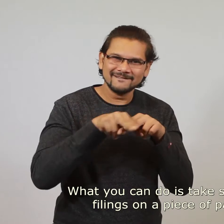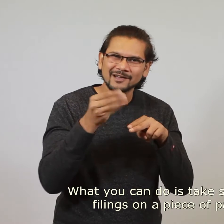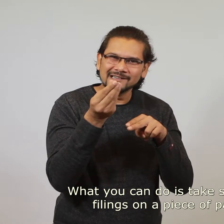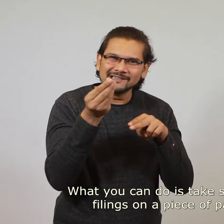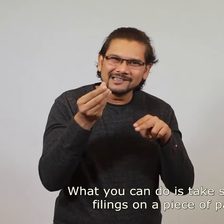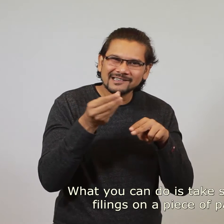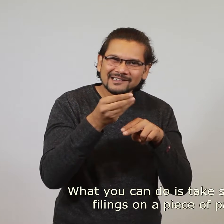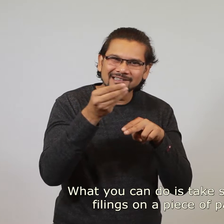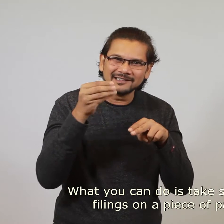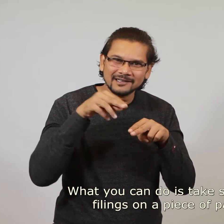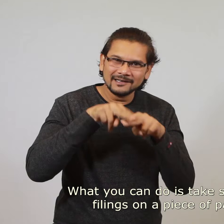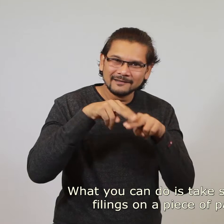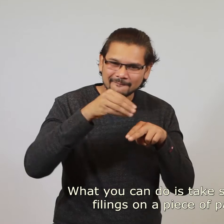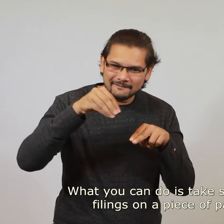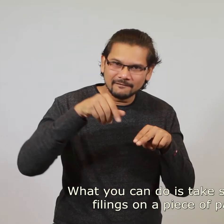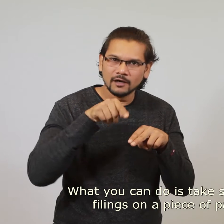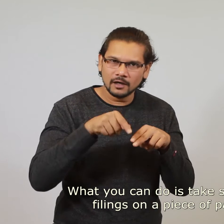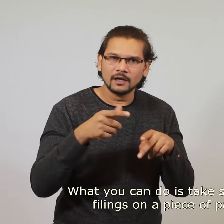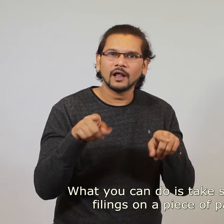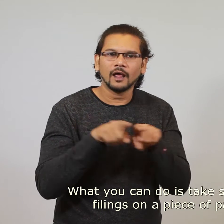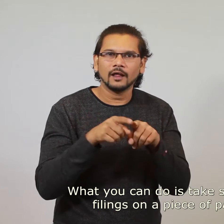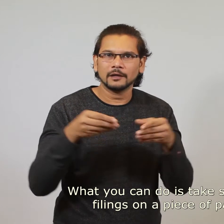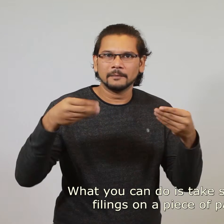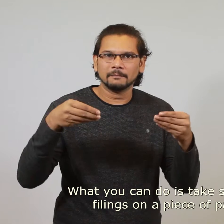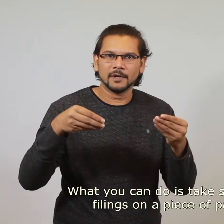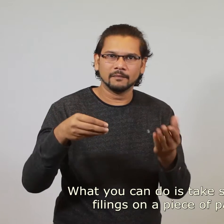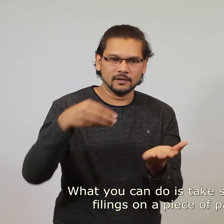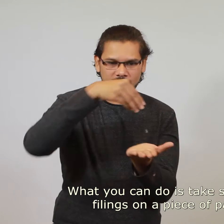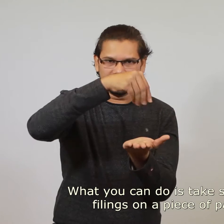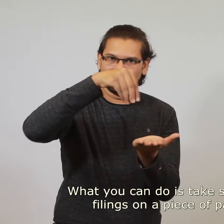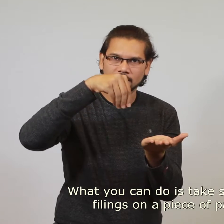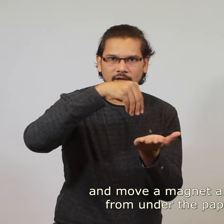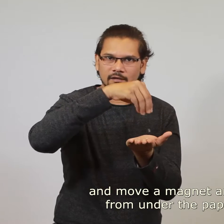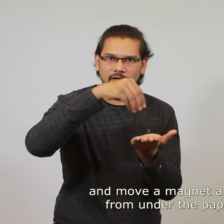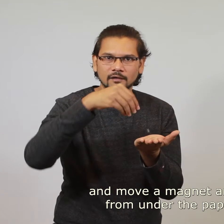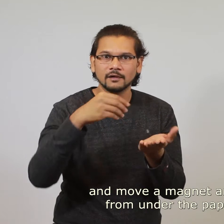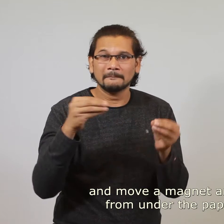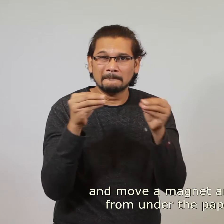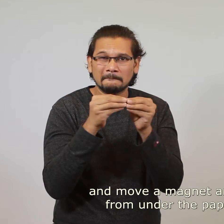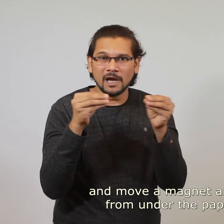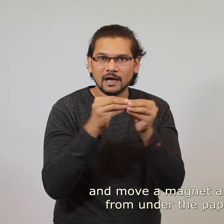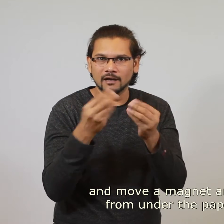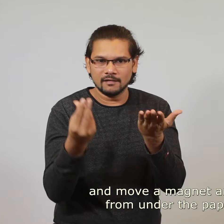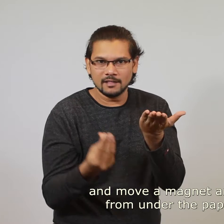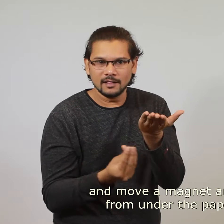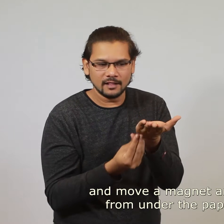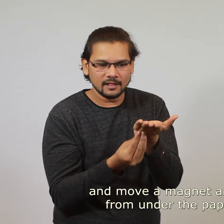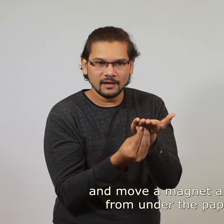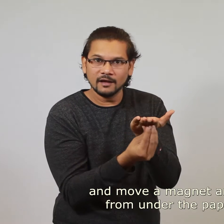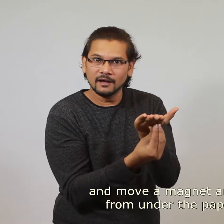What you can do is take some iron filings on a piece of paper and move a magnet around from under the